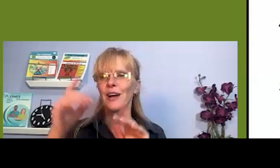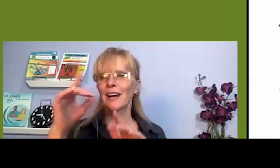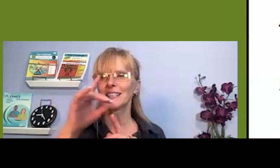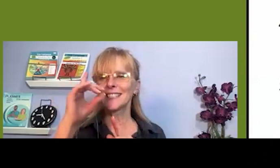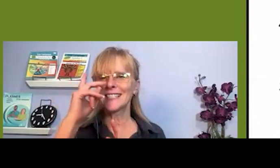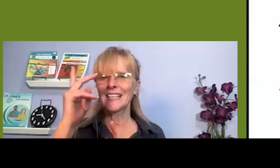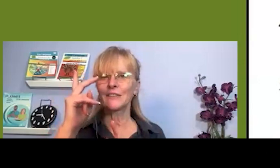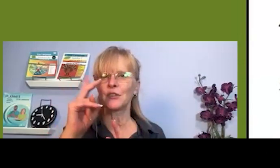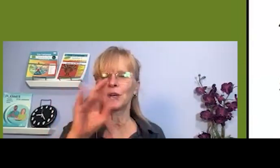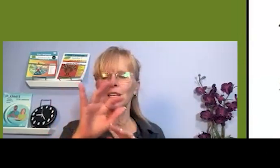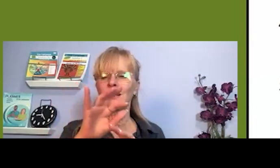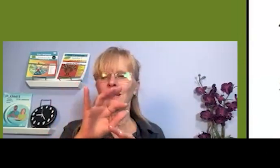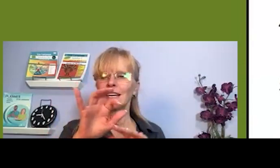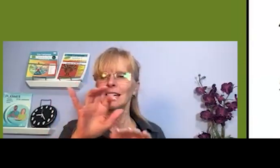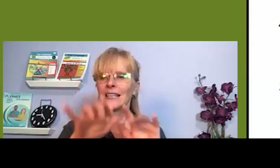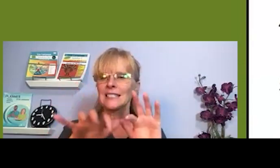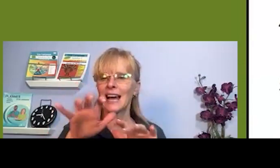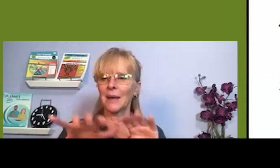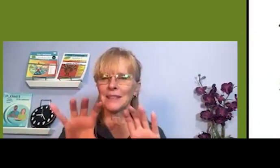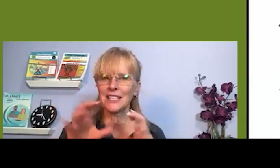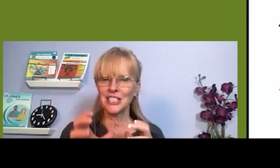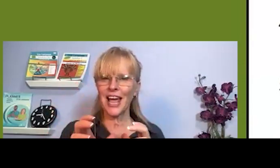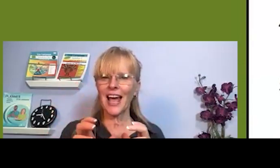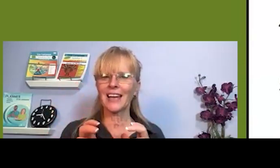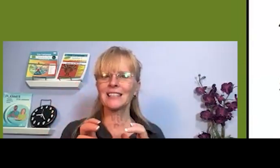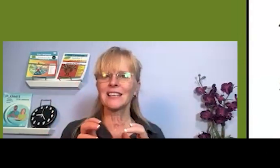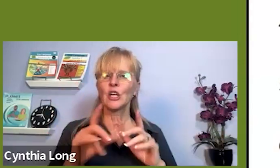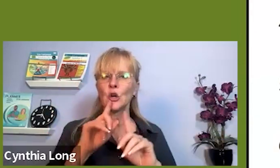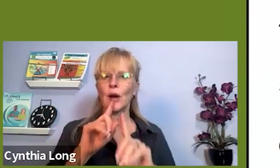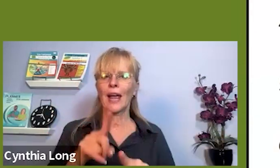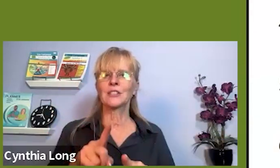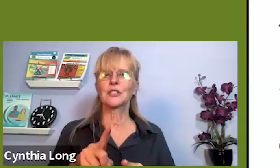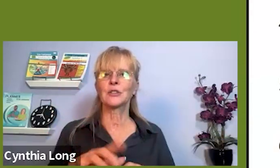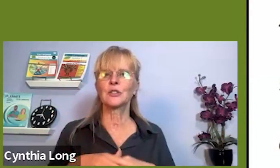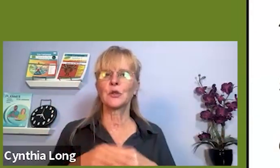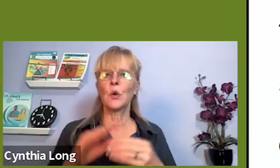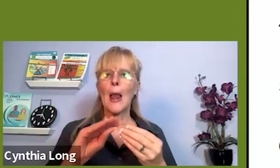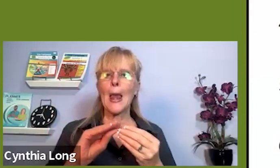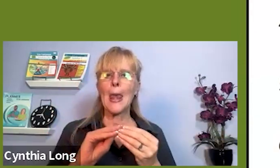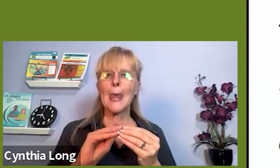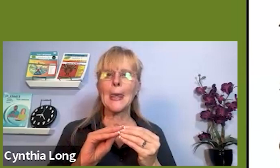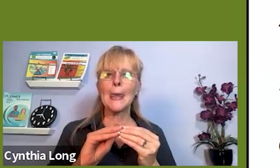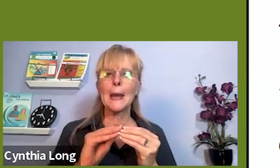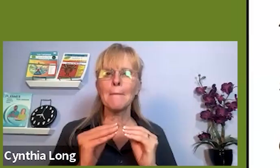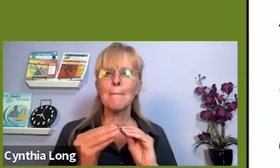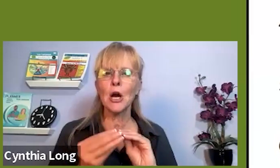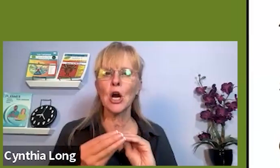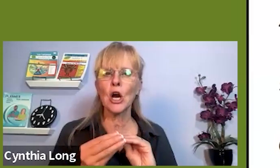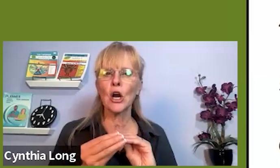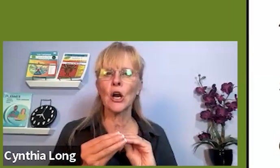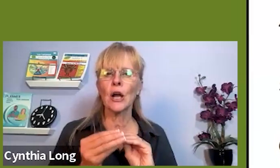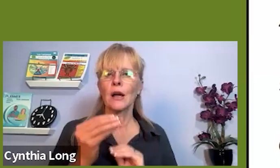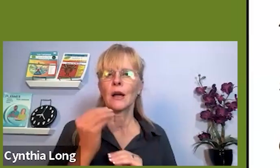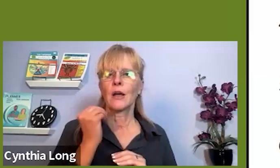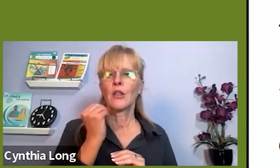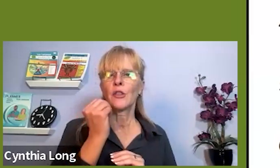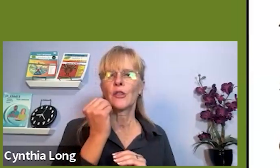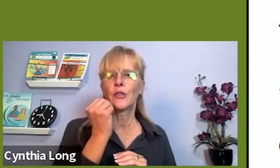let you try to see if you can type in the chat your answer to